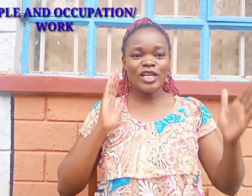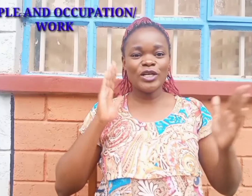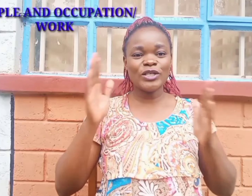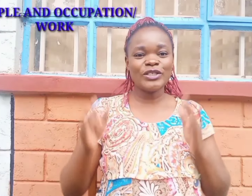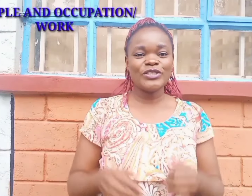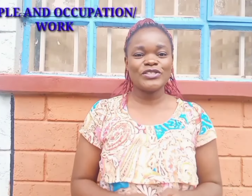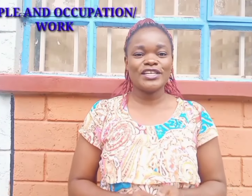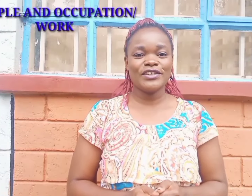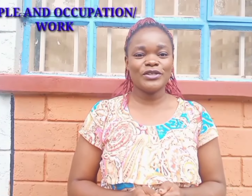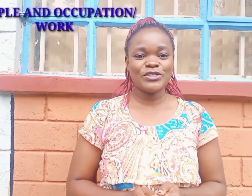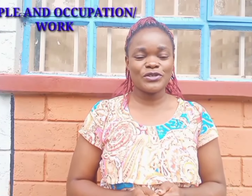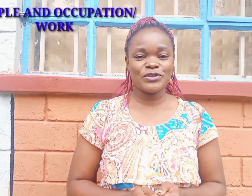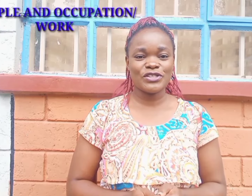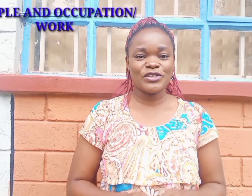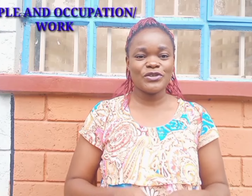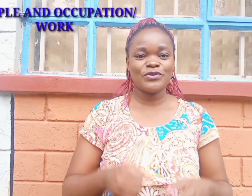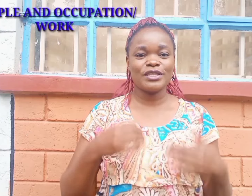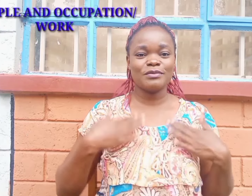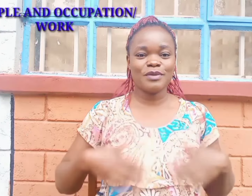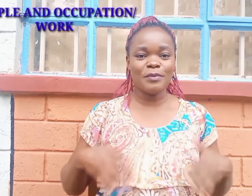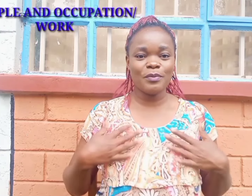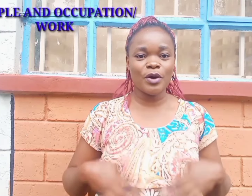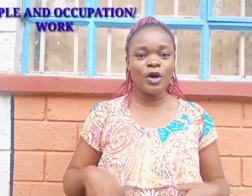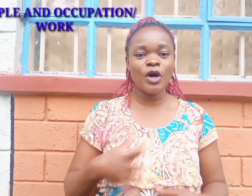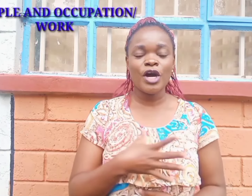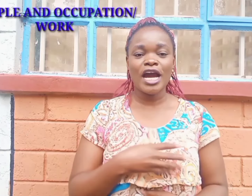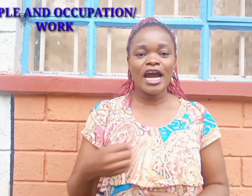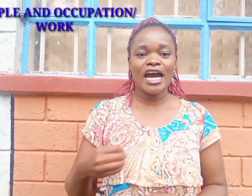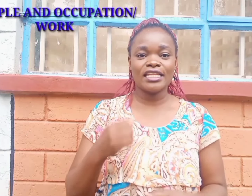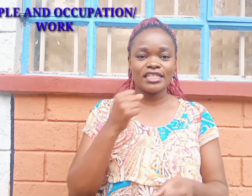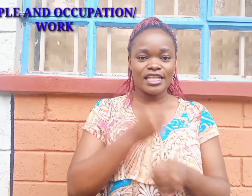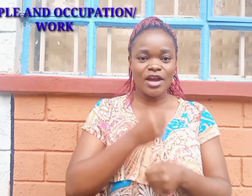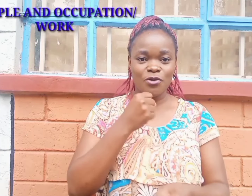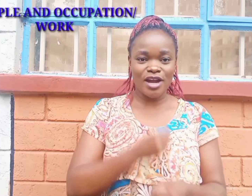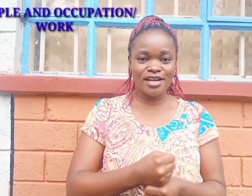Hello, today you're going to continue with the people and their work.